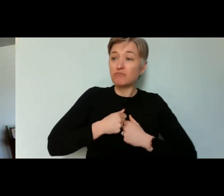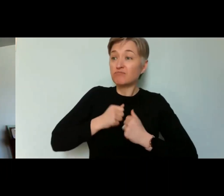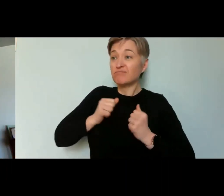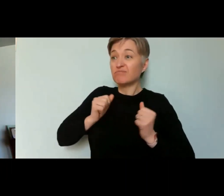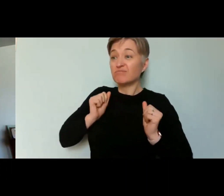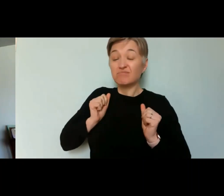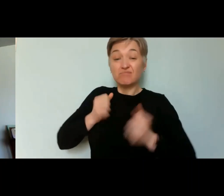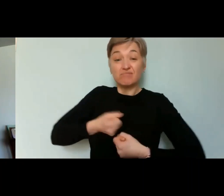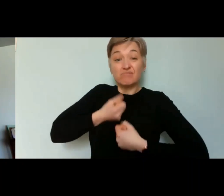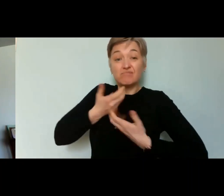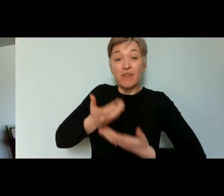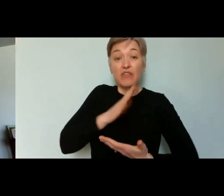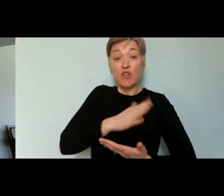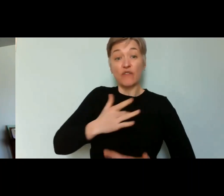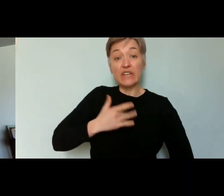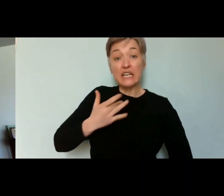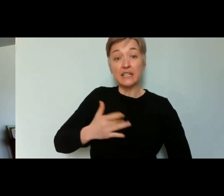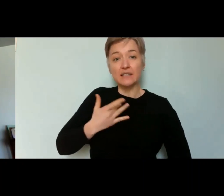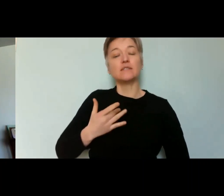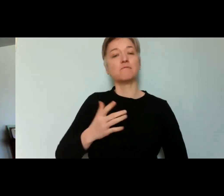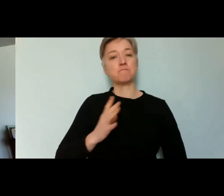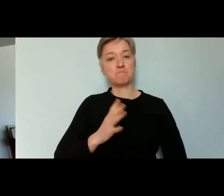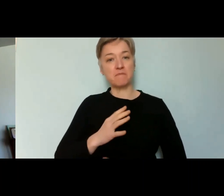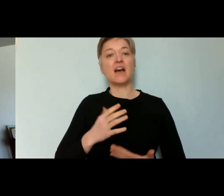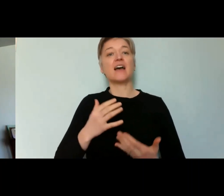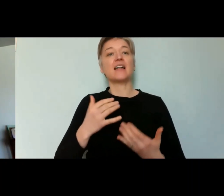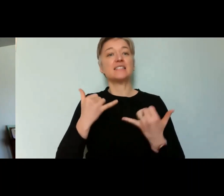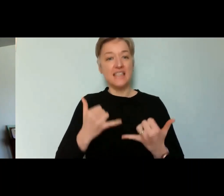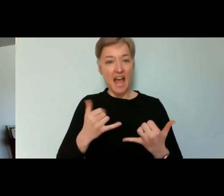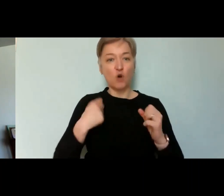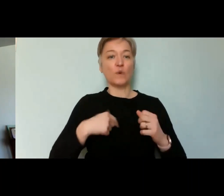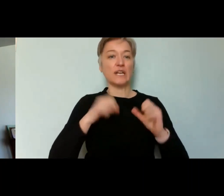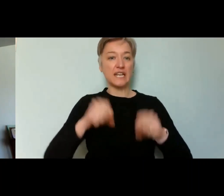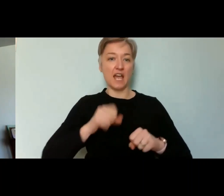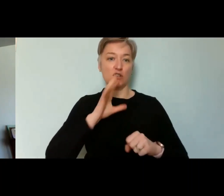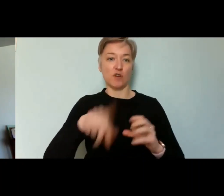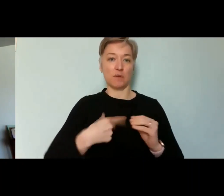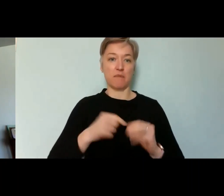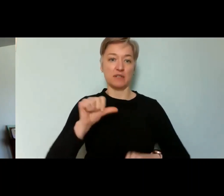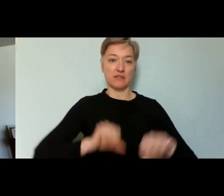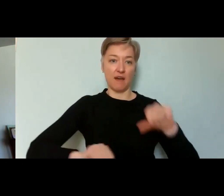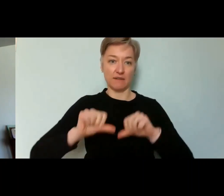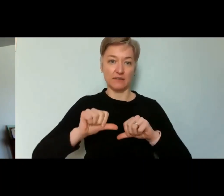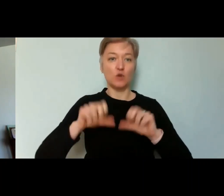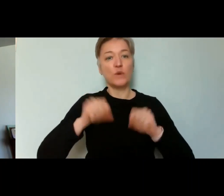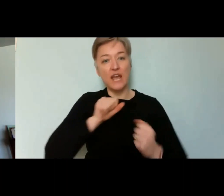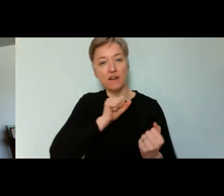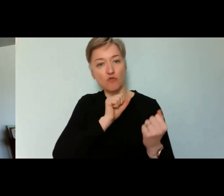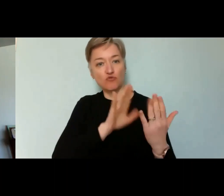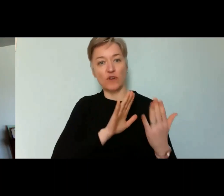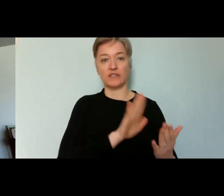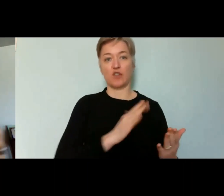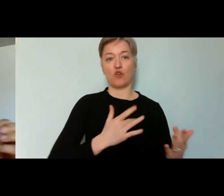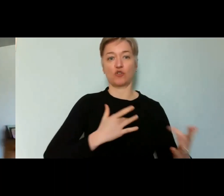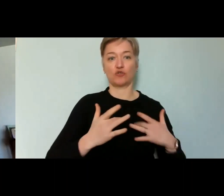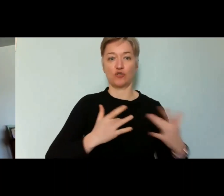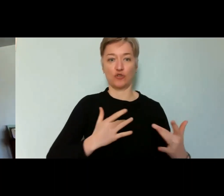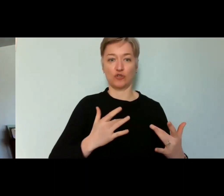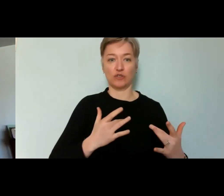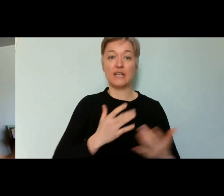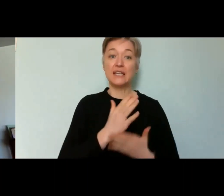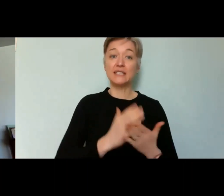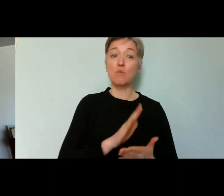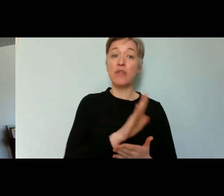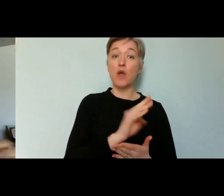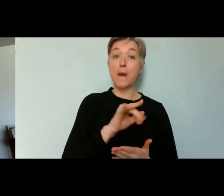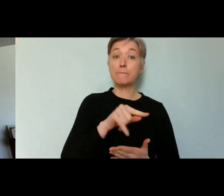then we can talk about the science. We can talk about their concerns. We can bust some of those